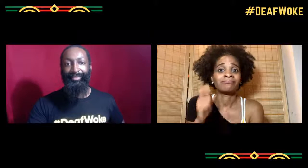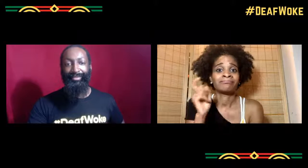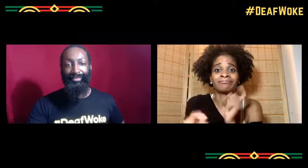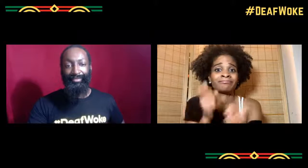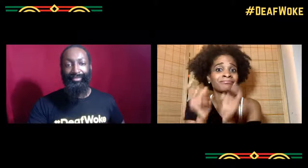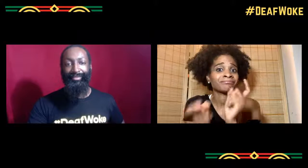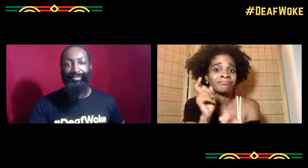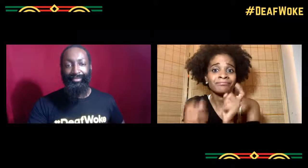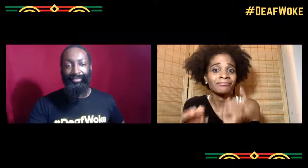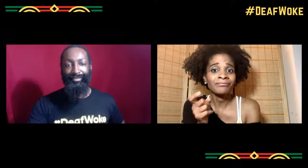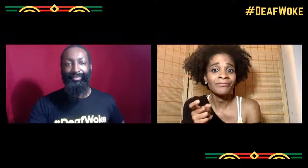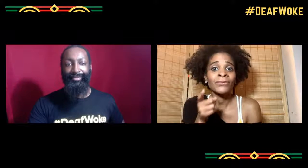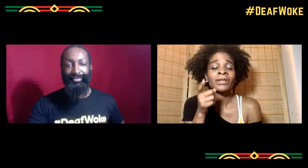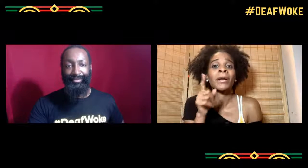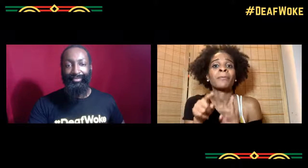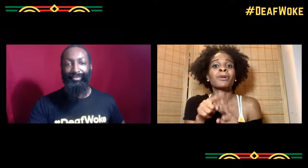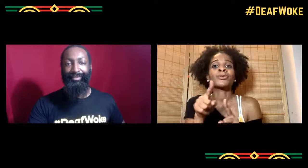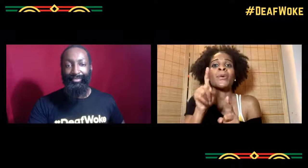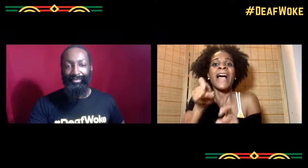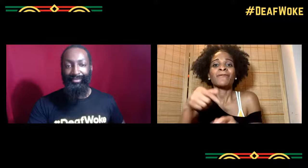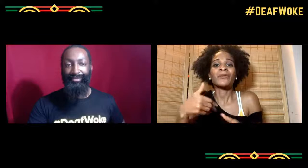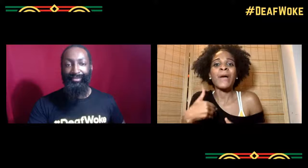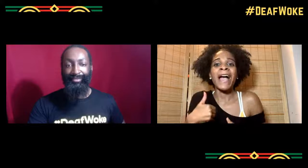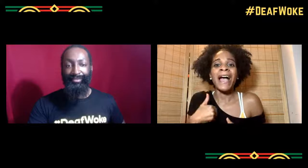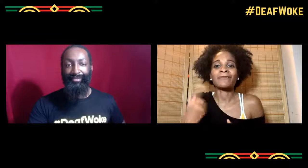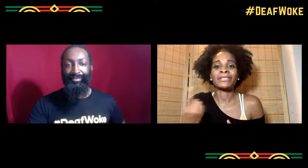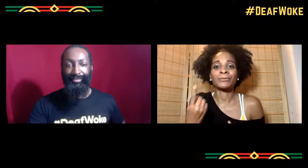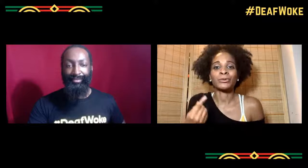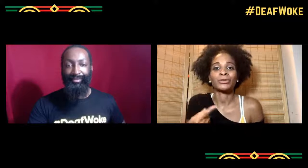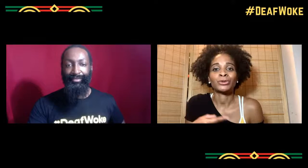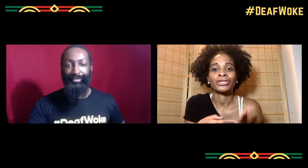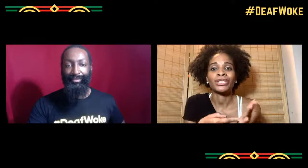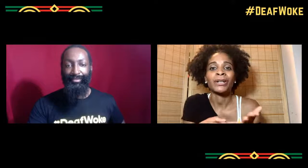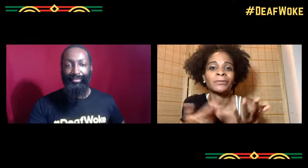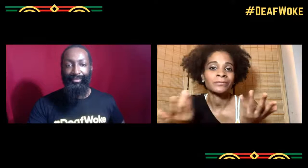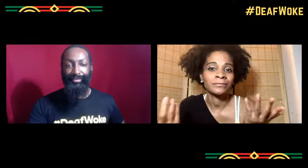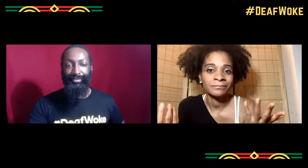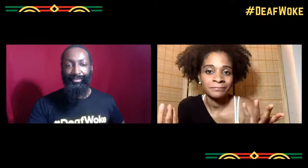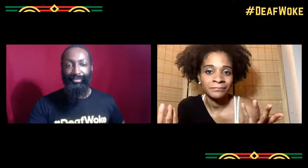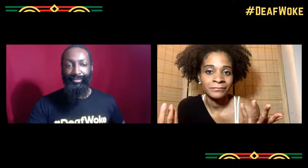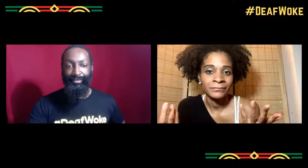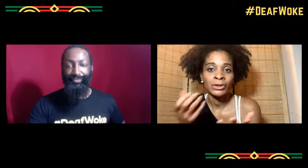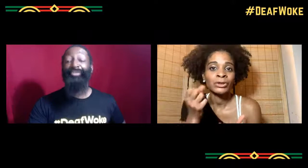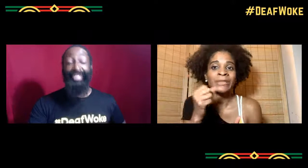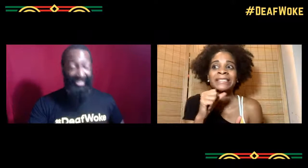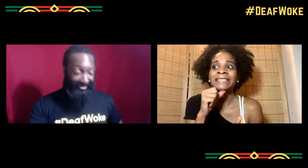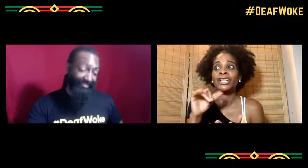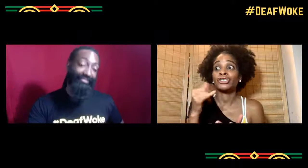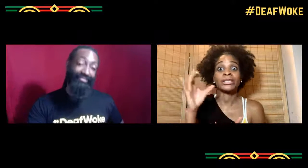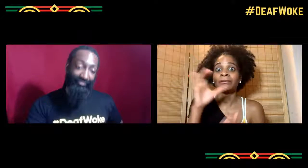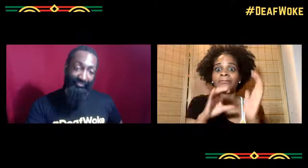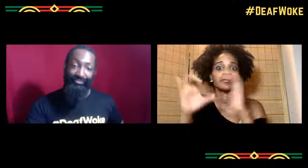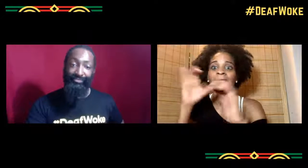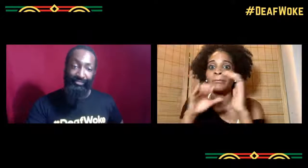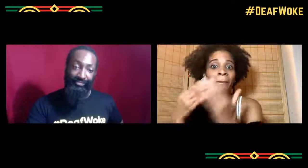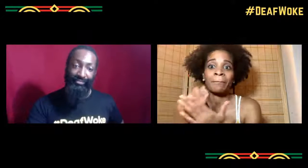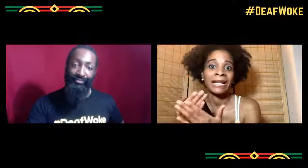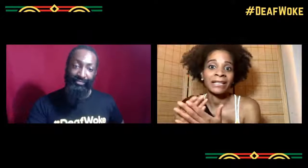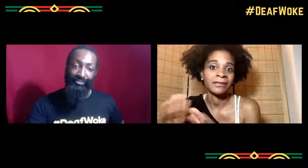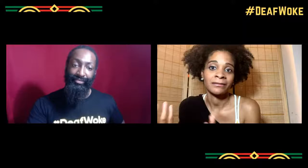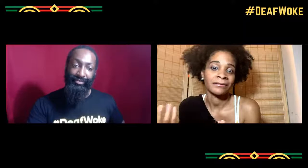I'm trying to think. That donations, sponsors. You have to have, something to